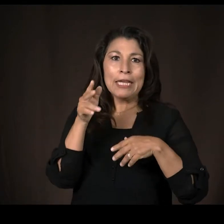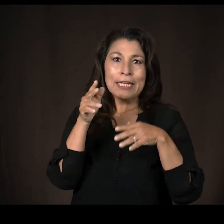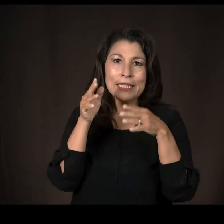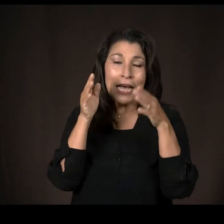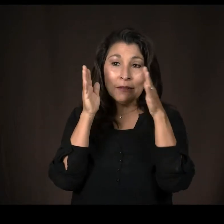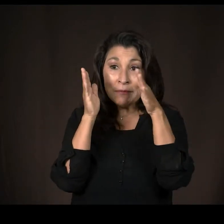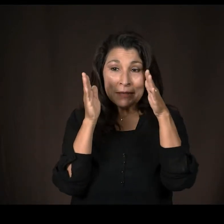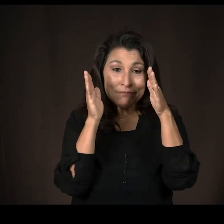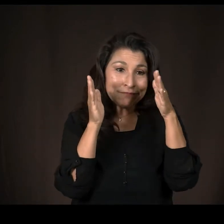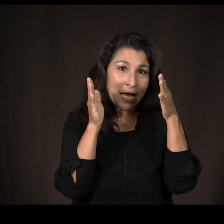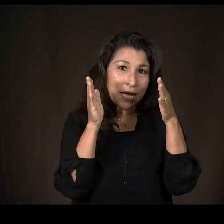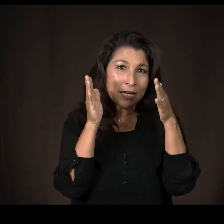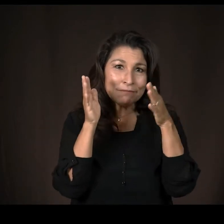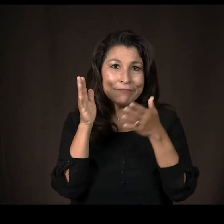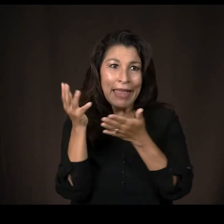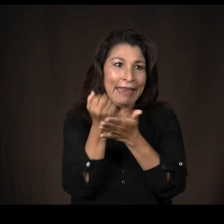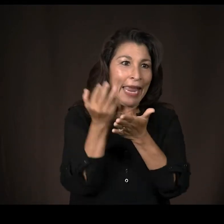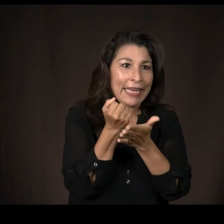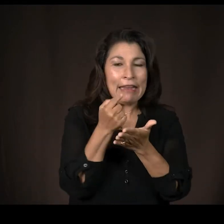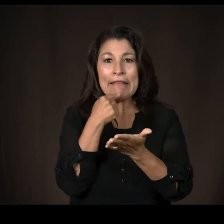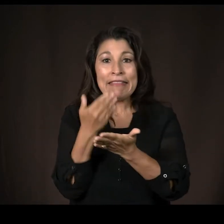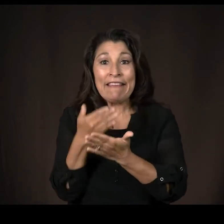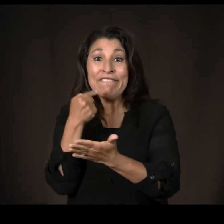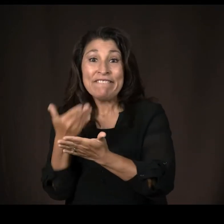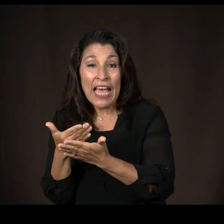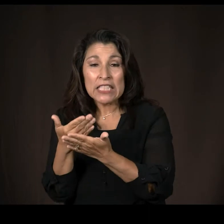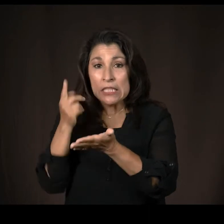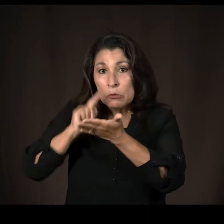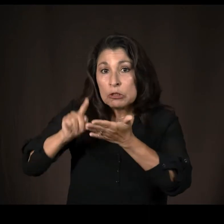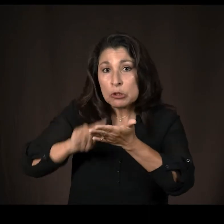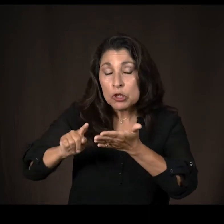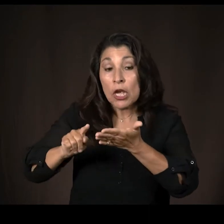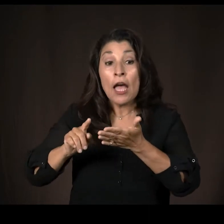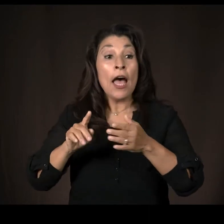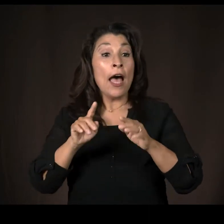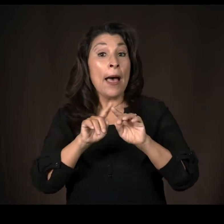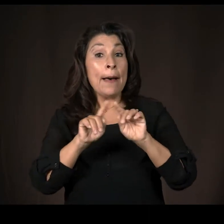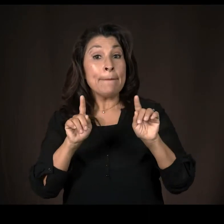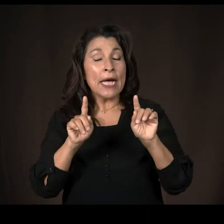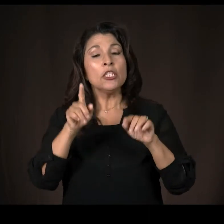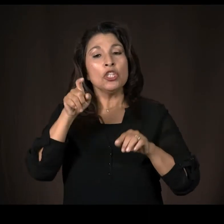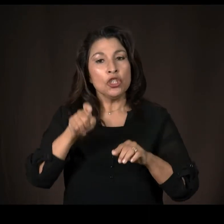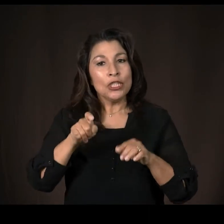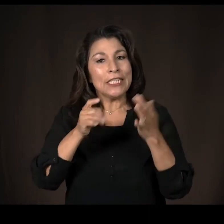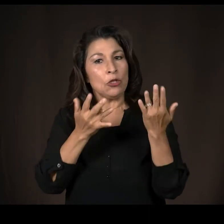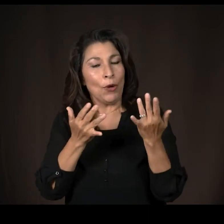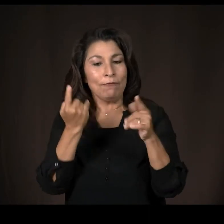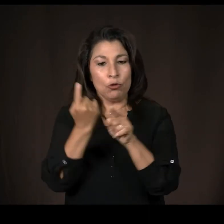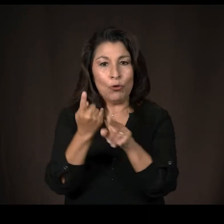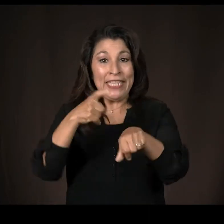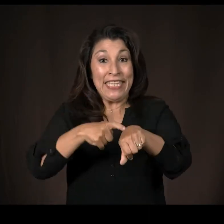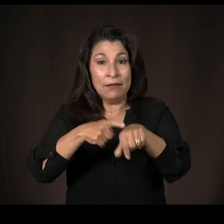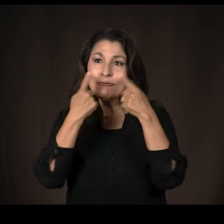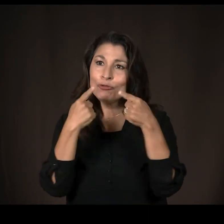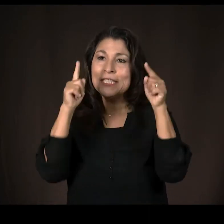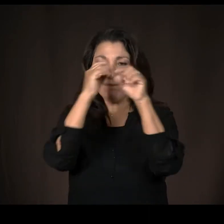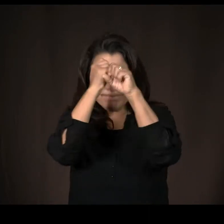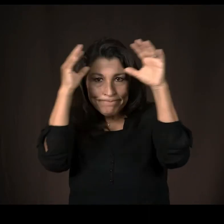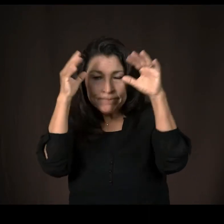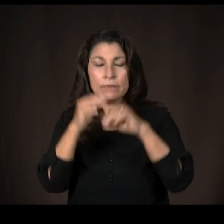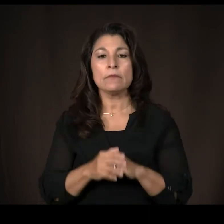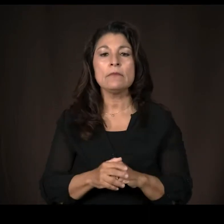facts. And you can build curiosity. You start with waiting until the right time to announce your